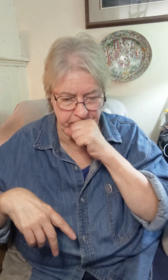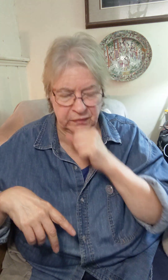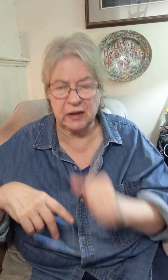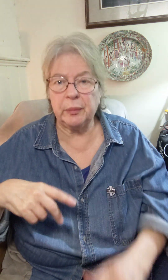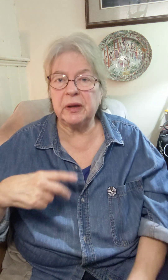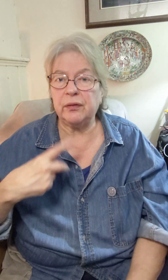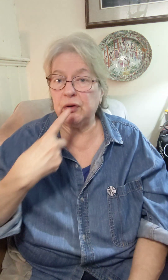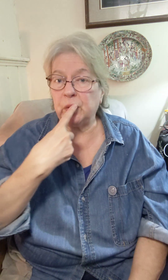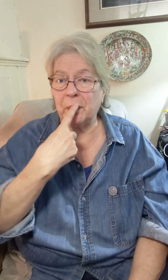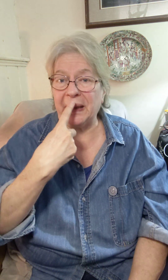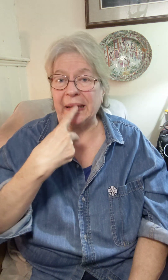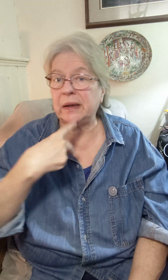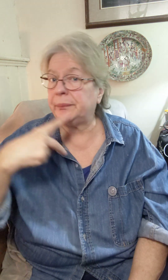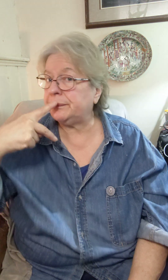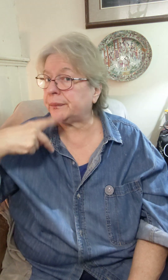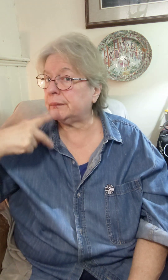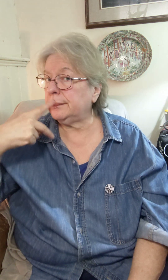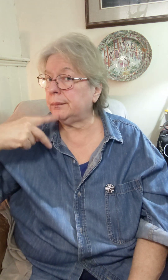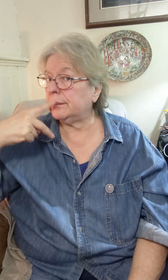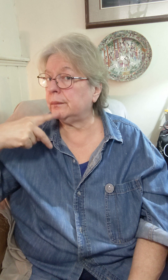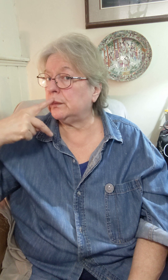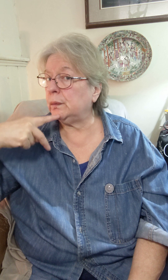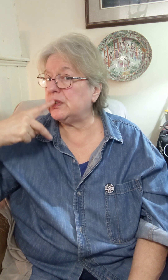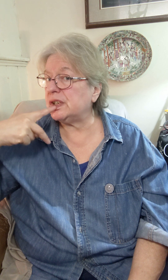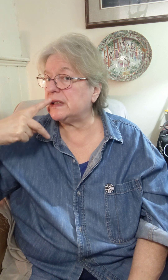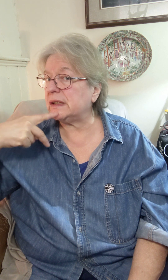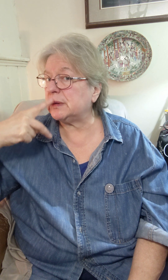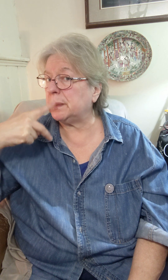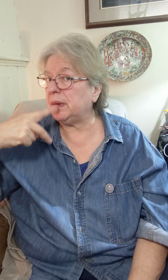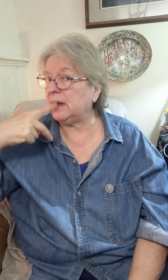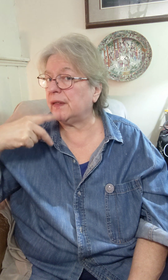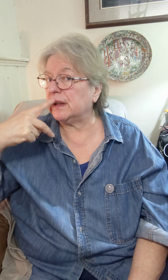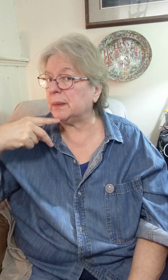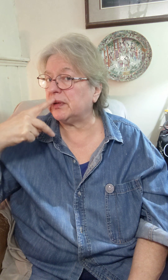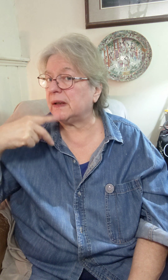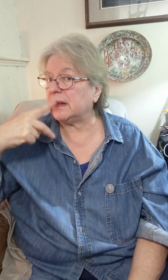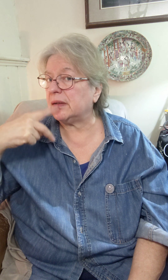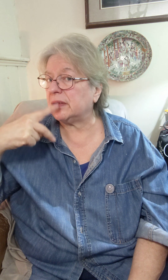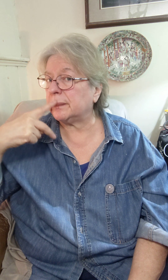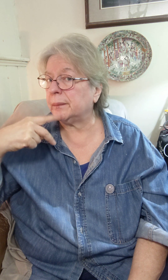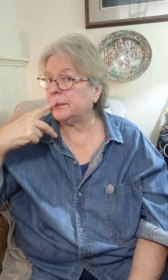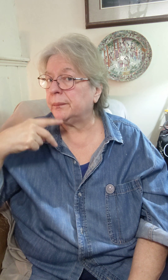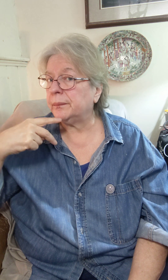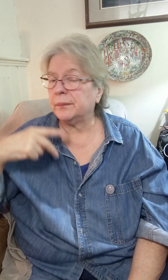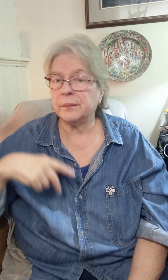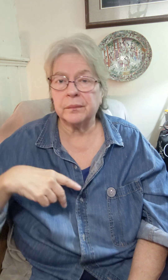Not to be confused with pink, which is this, the P on the lips like this.